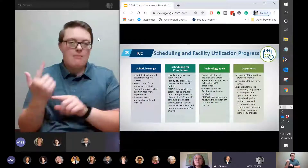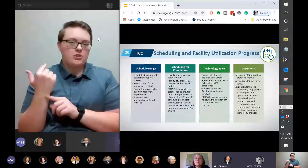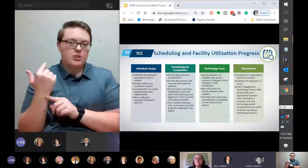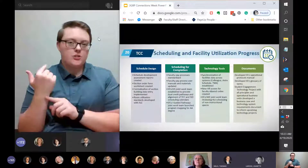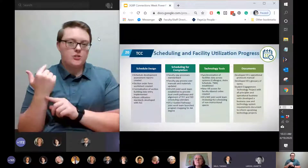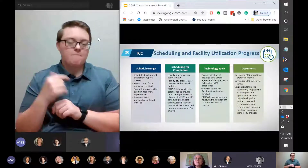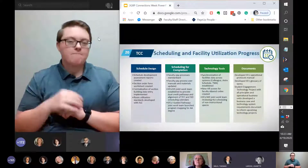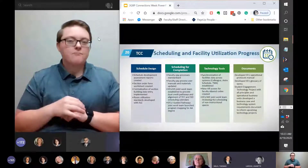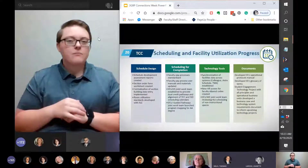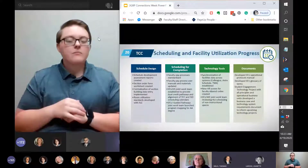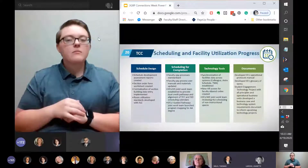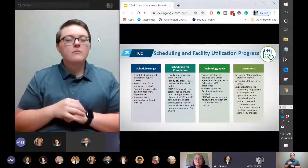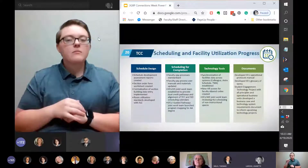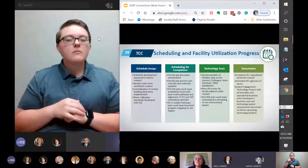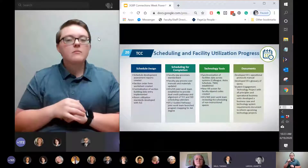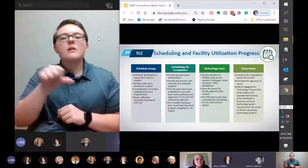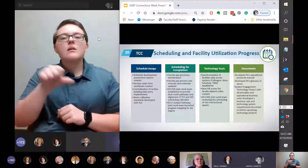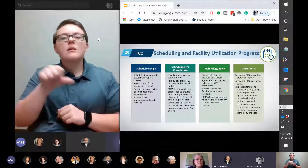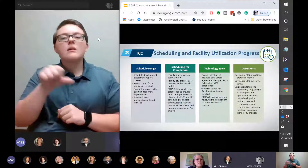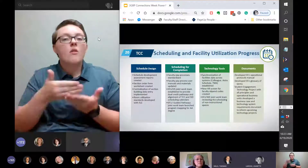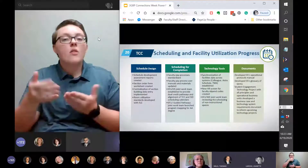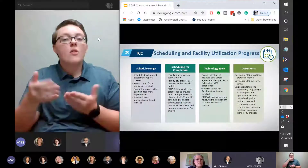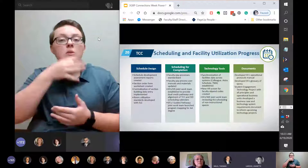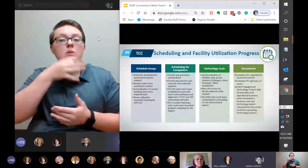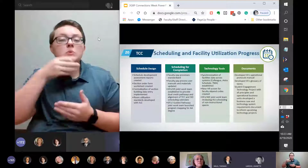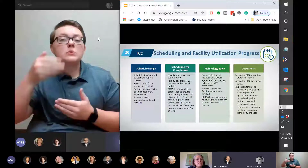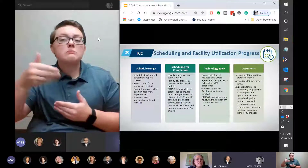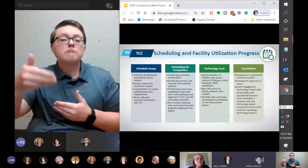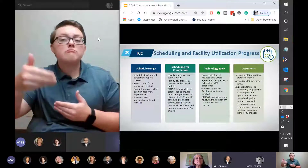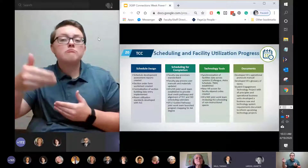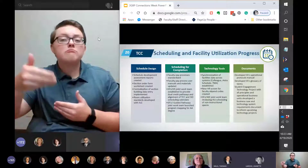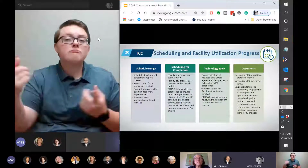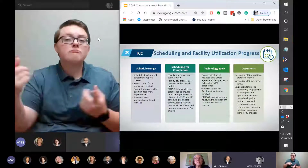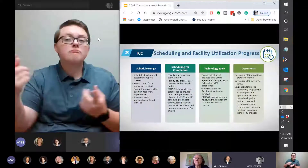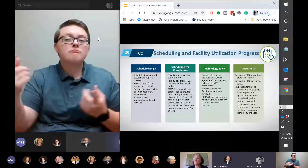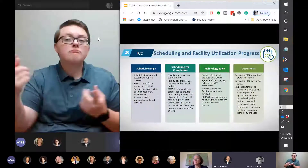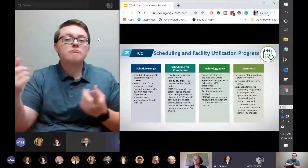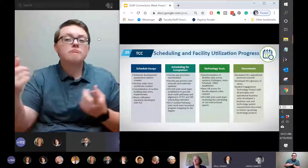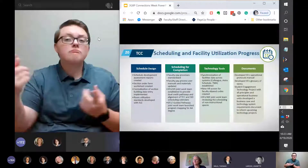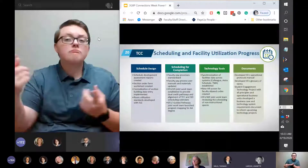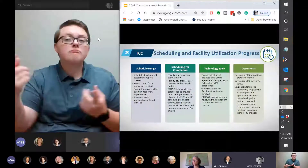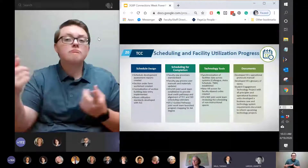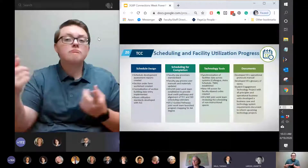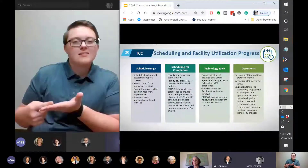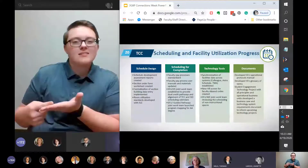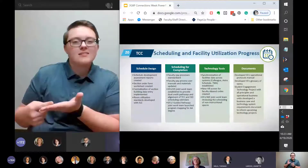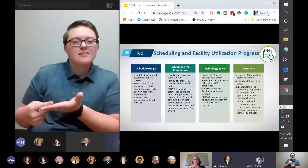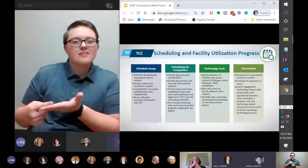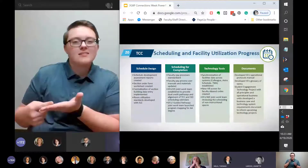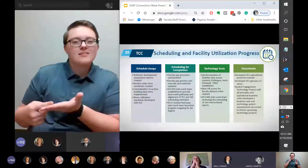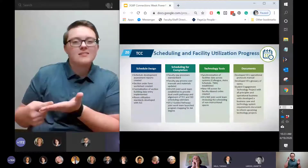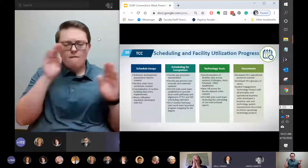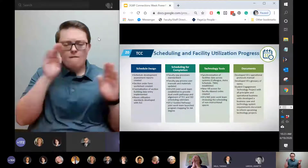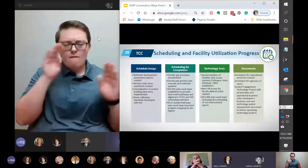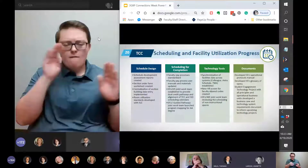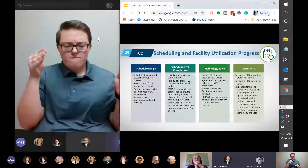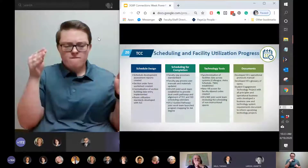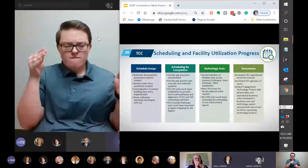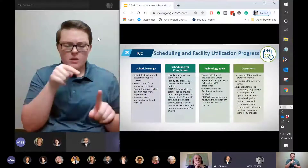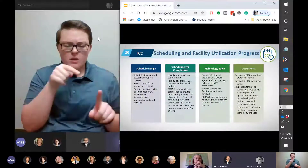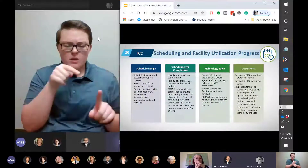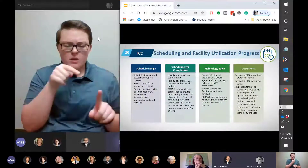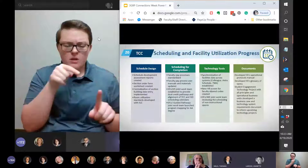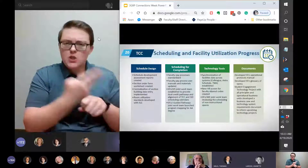The other thing that's on the horizon and is a point of discussion is kind of shifting our focus from utilizing